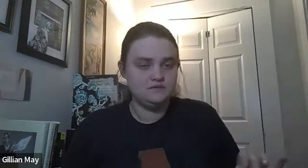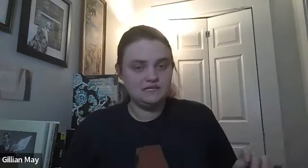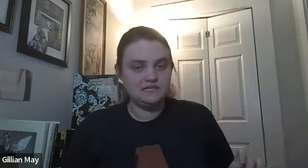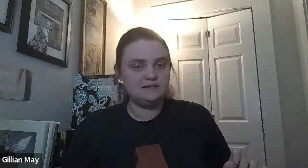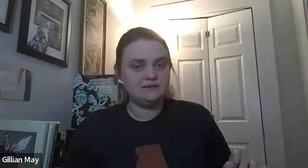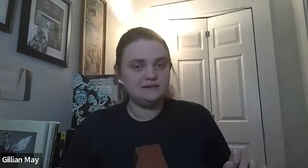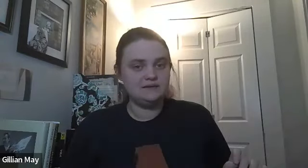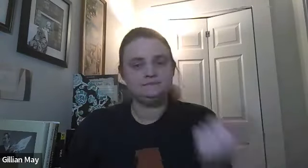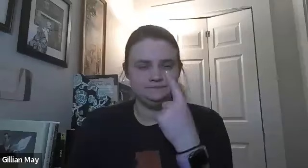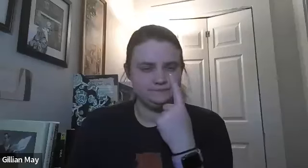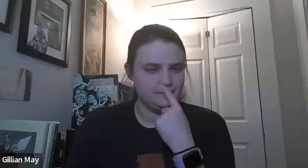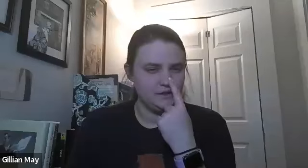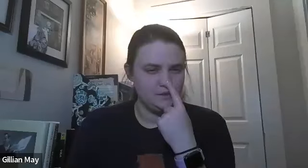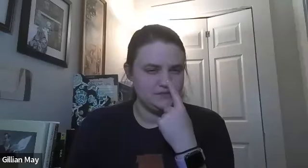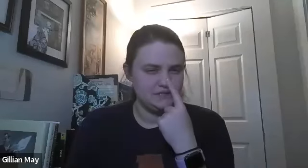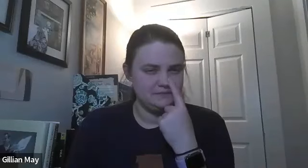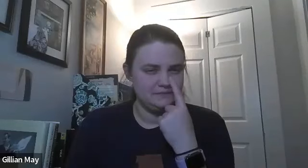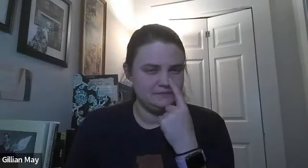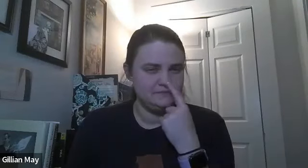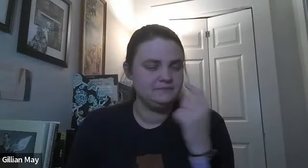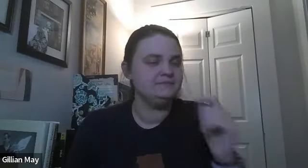Nosy. Nosy.